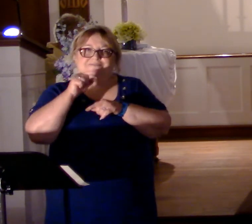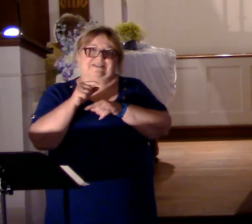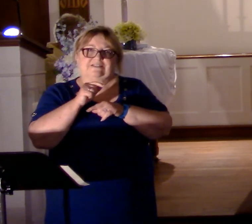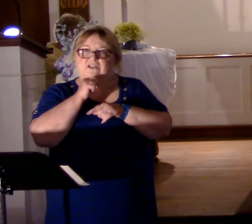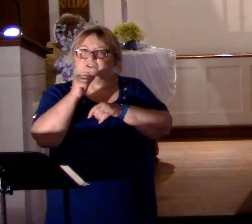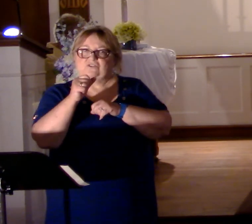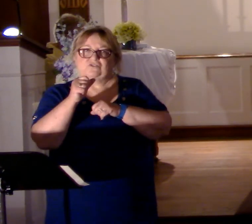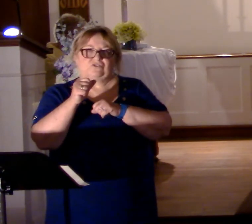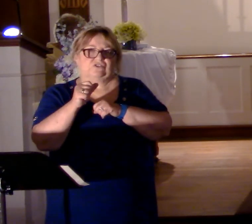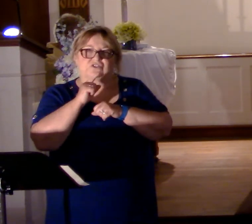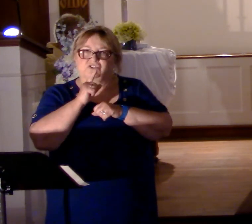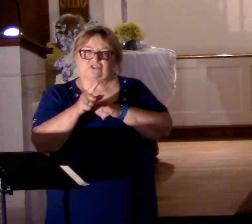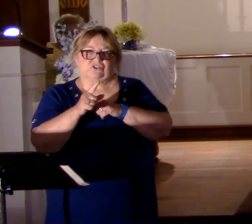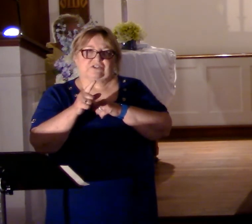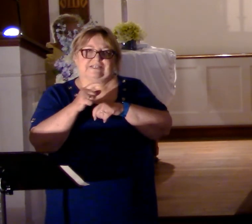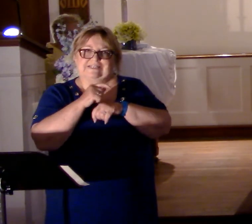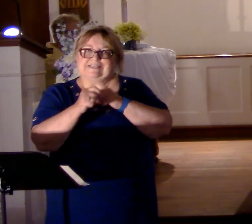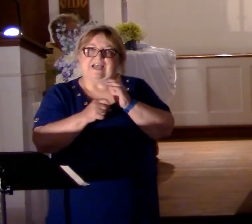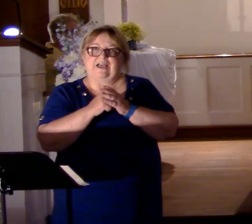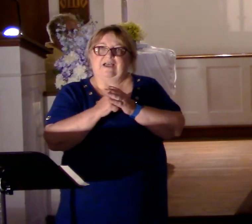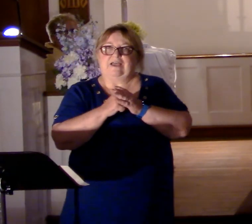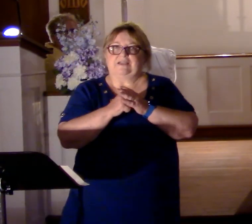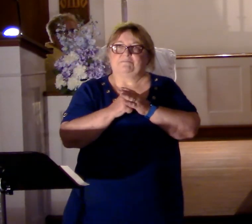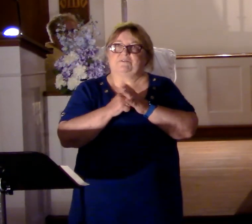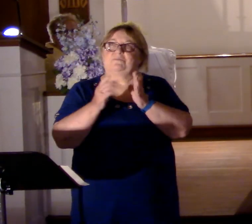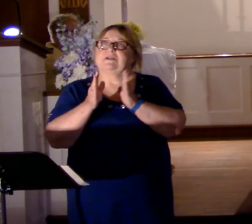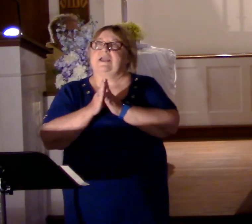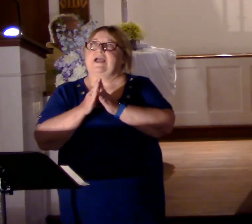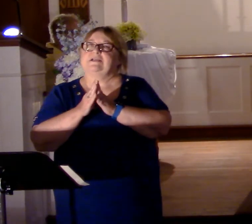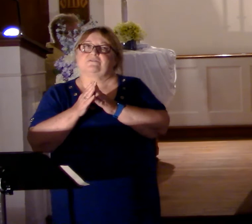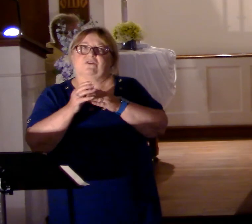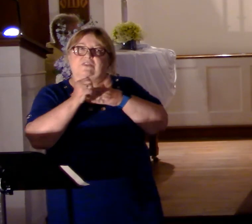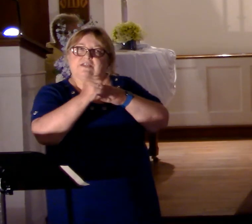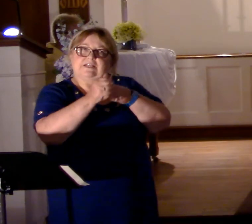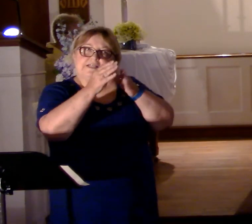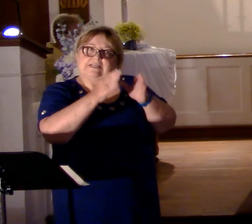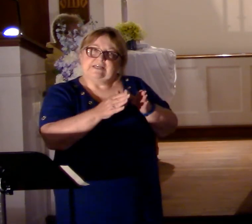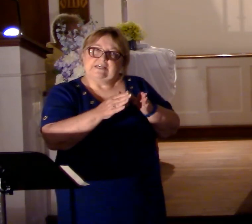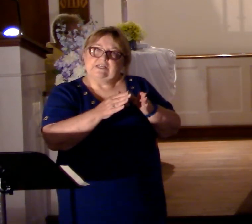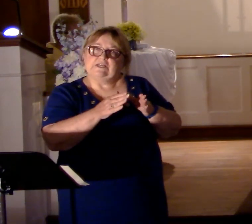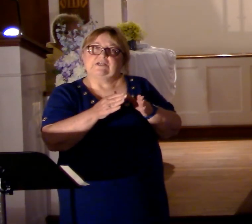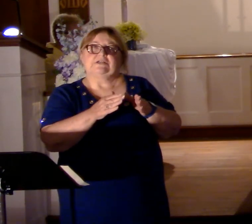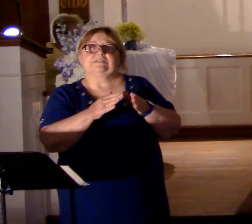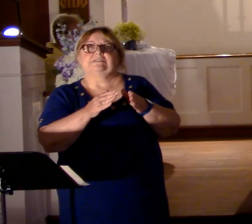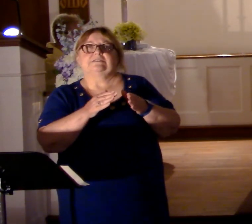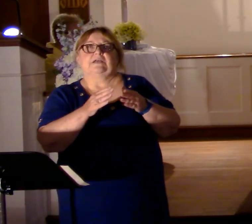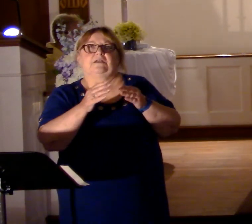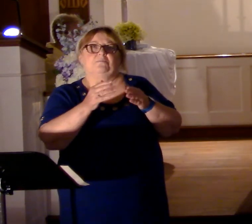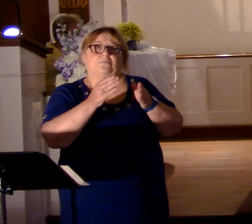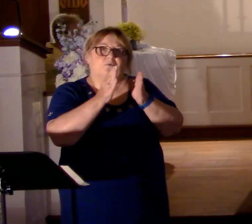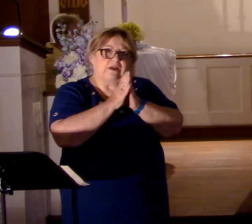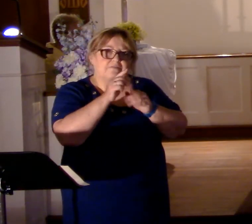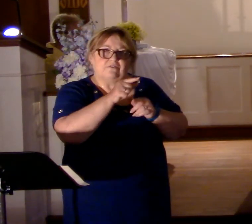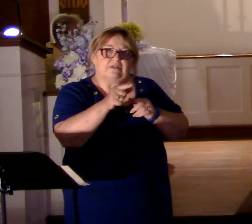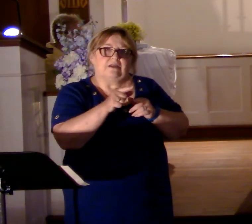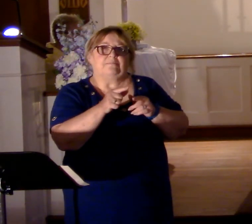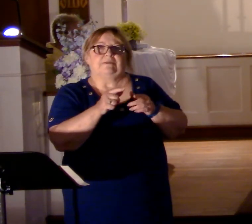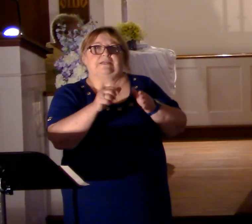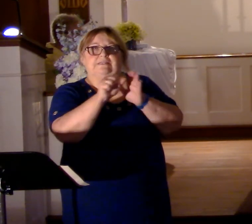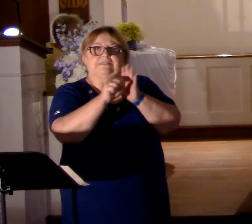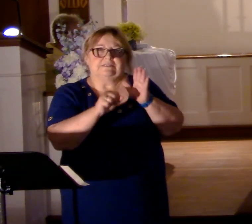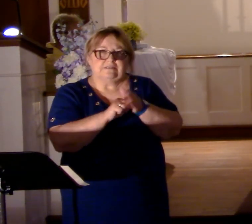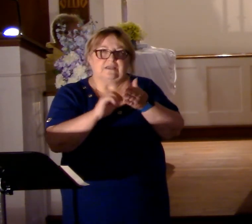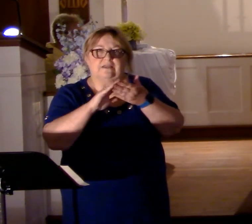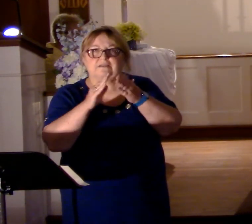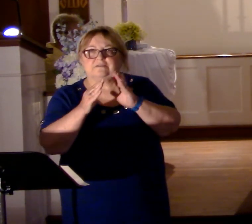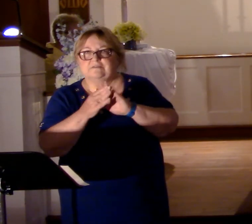times, we ask, O God, that you pray for leaders in our country, in our state, and in our cities, that they may be